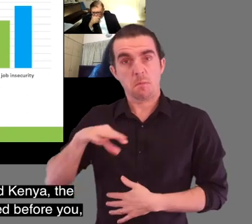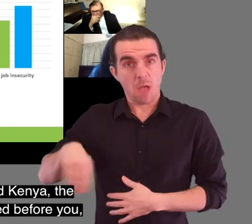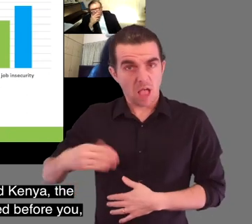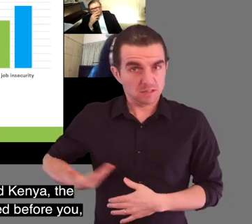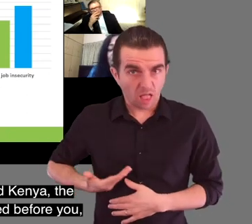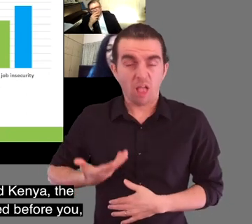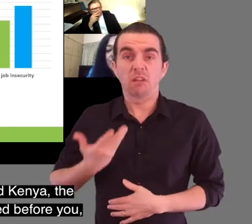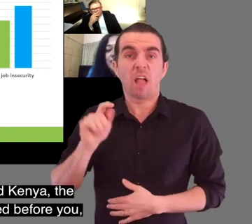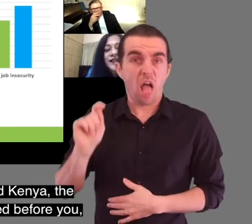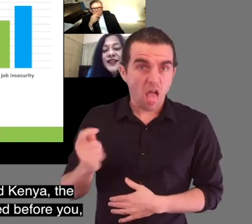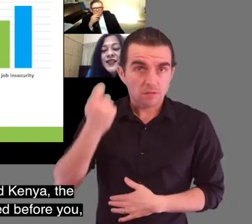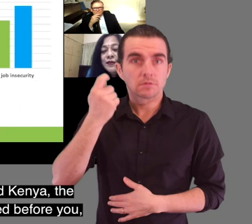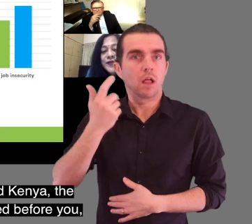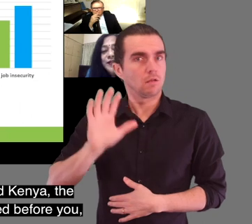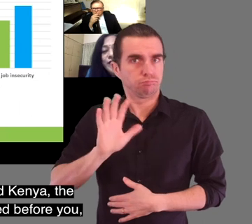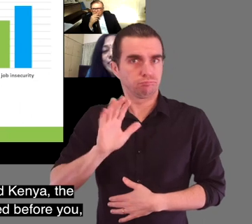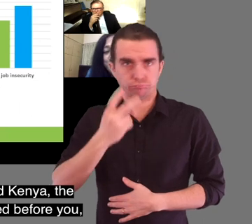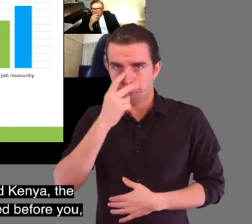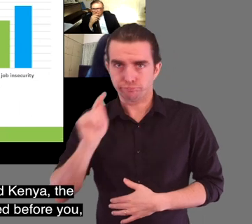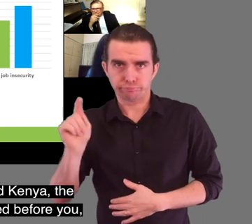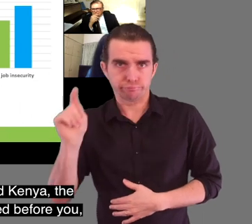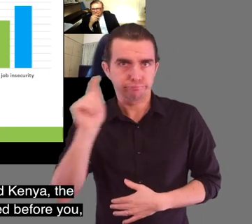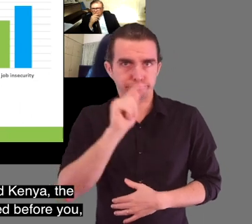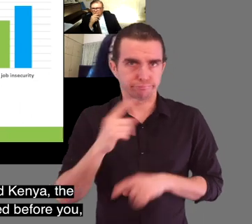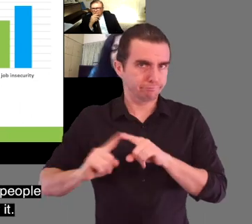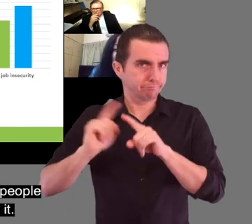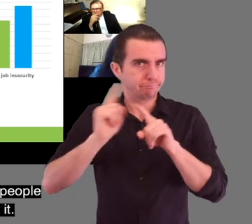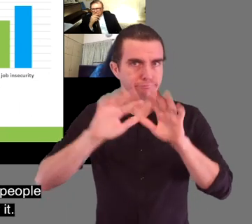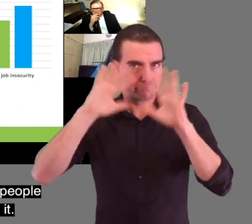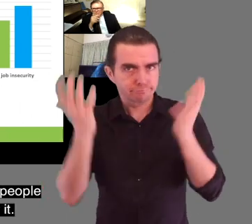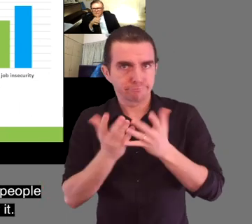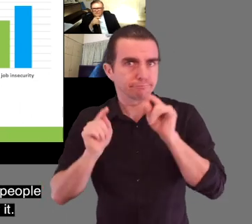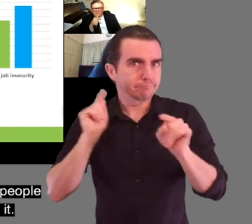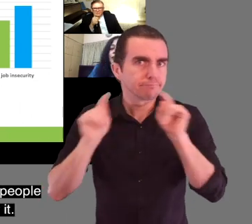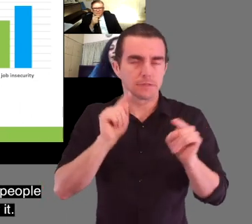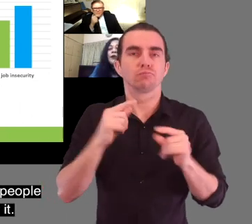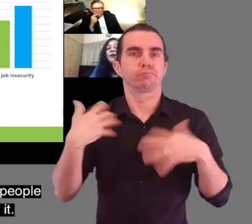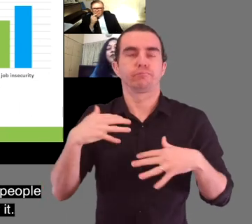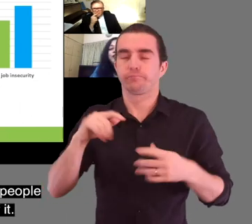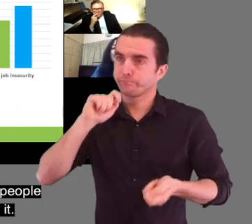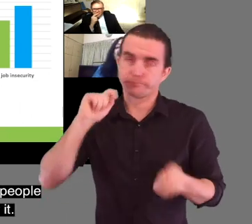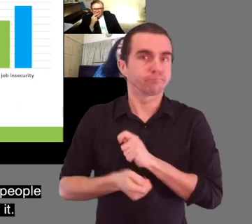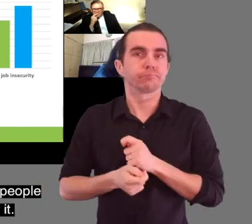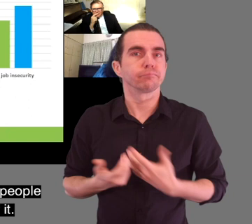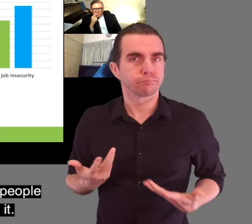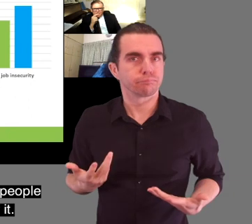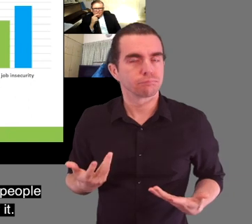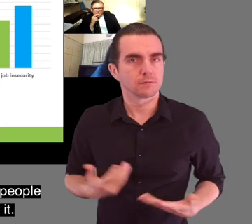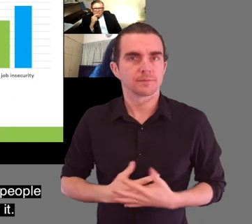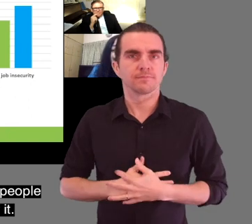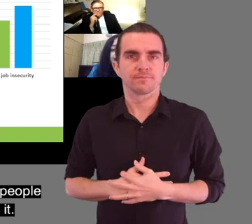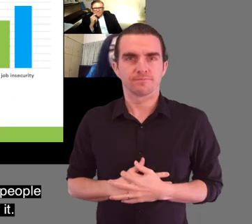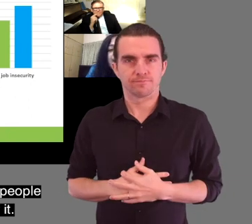in Bangladesh and Kenya, the examples that we have presented before you, but across the world, people felt the impact of